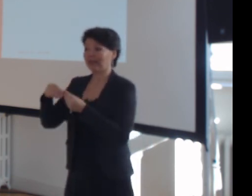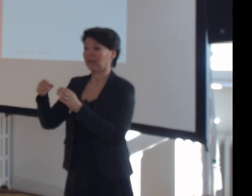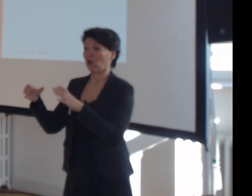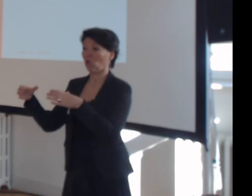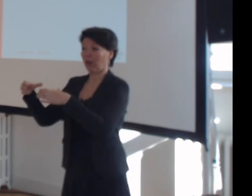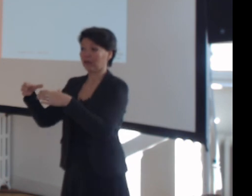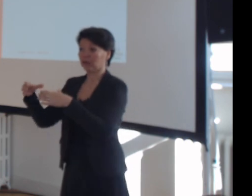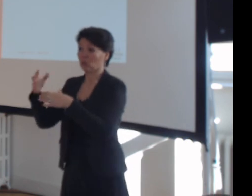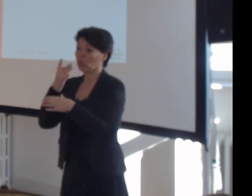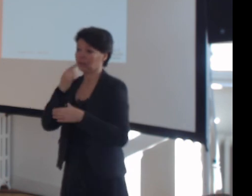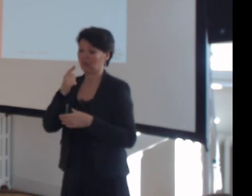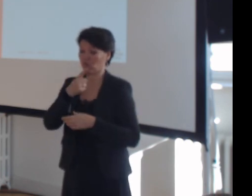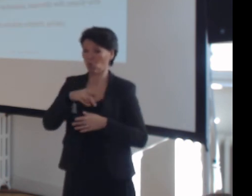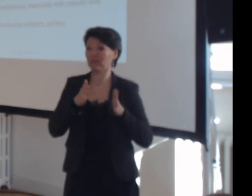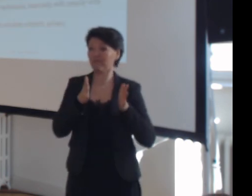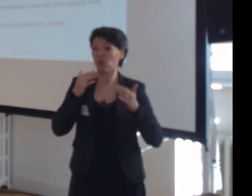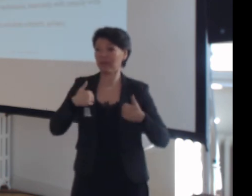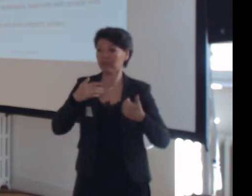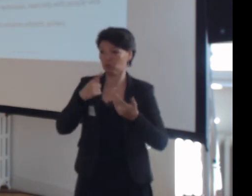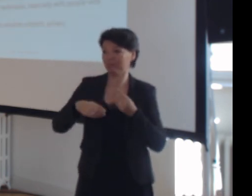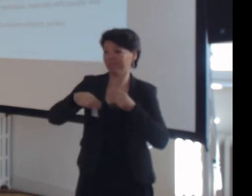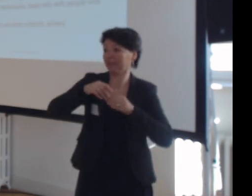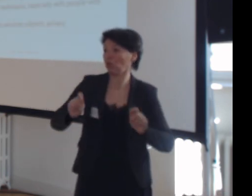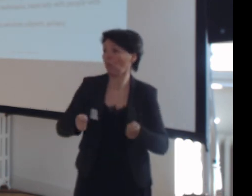extra coaching for our volunteers.